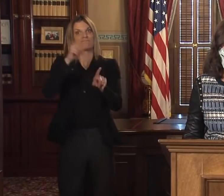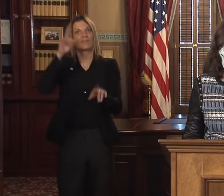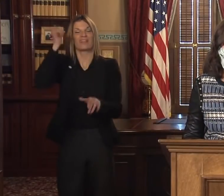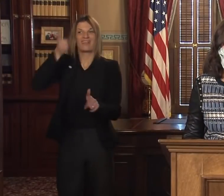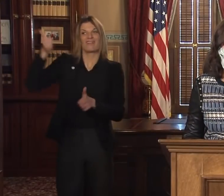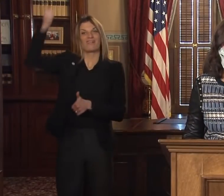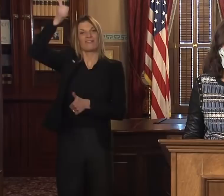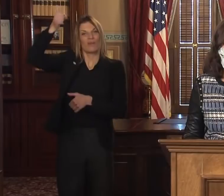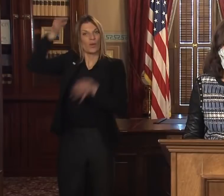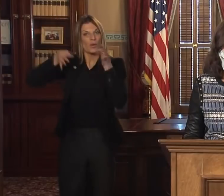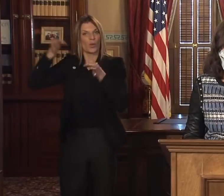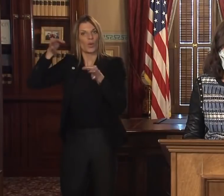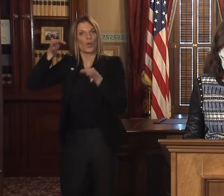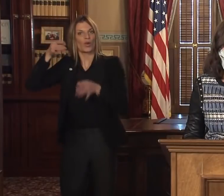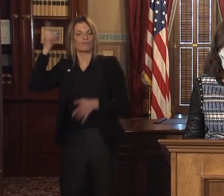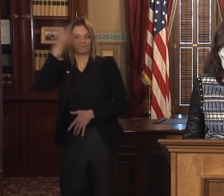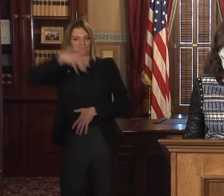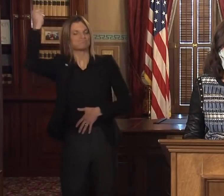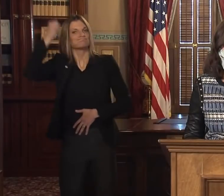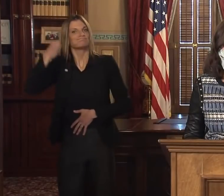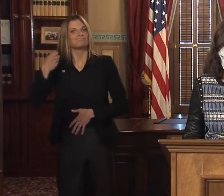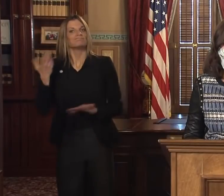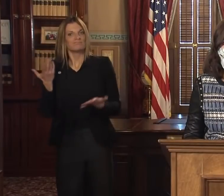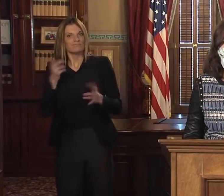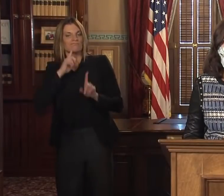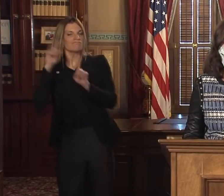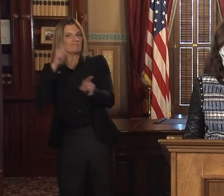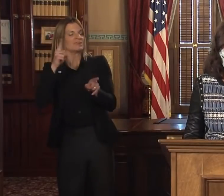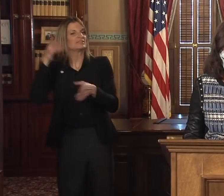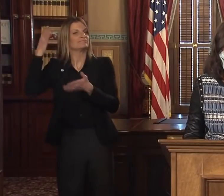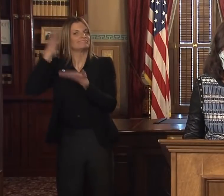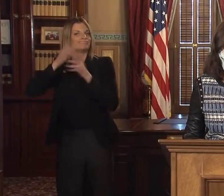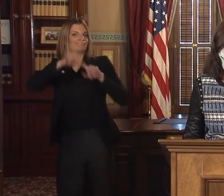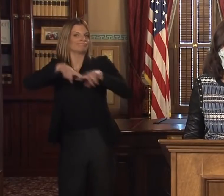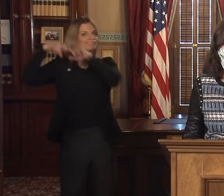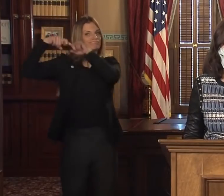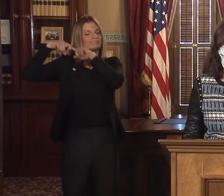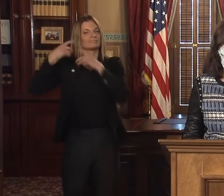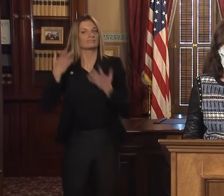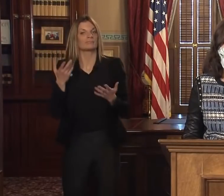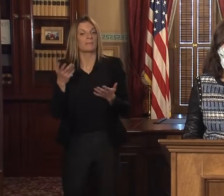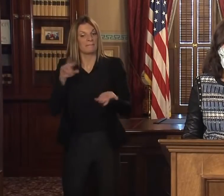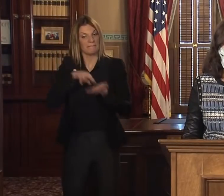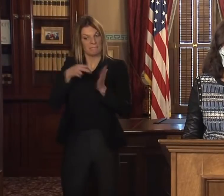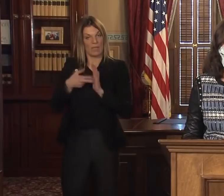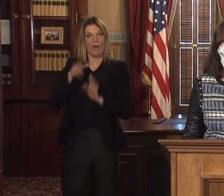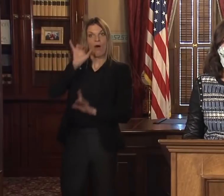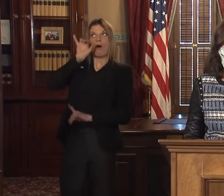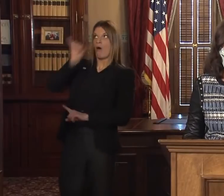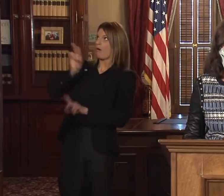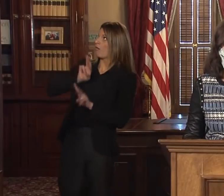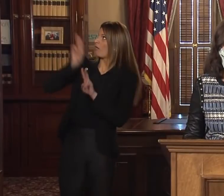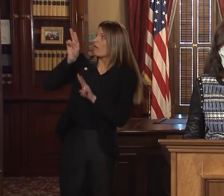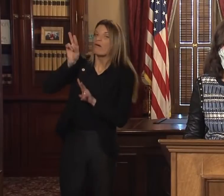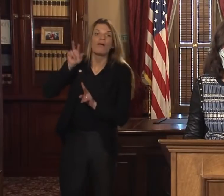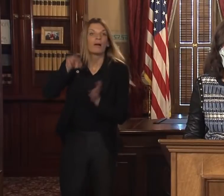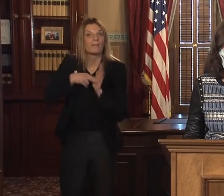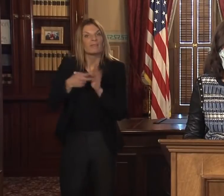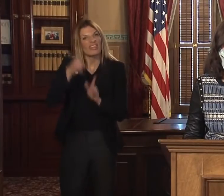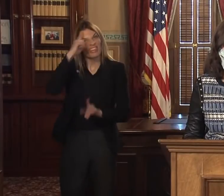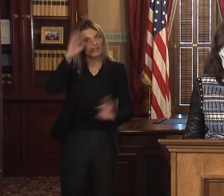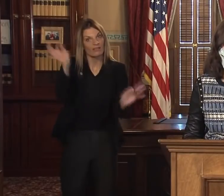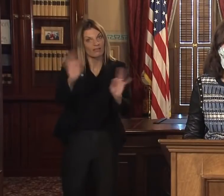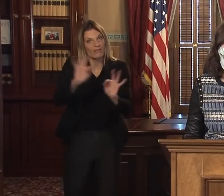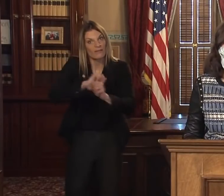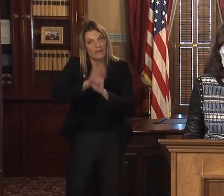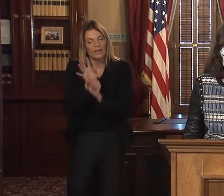the seriousness of this virus, the prevalence of this virus, or the fact of the matter that when you go to the